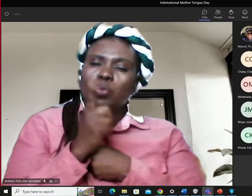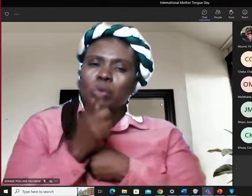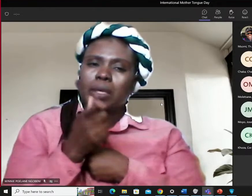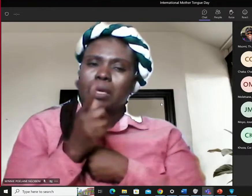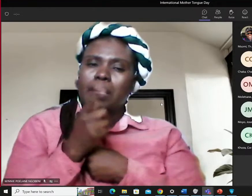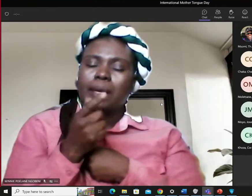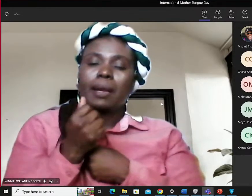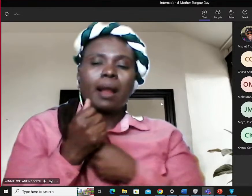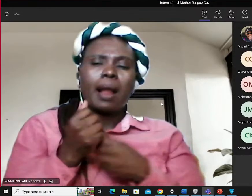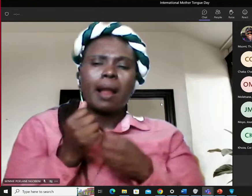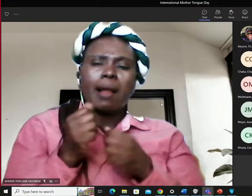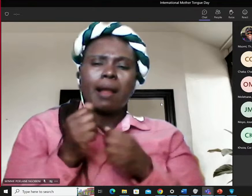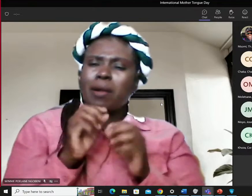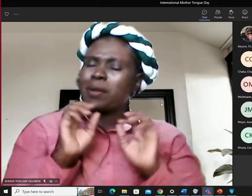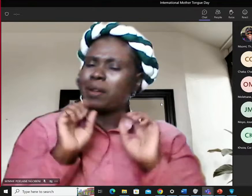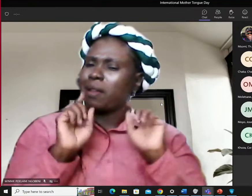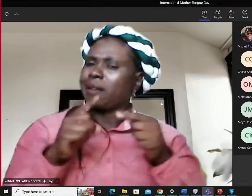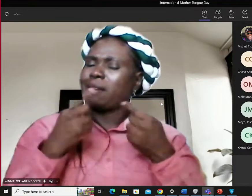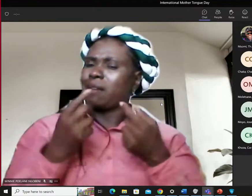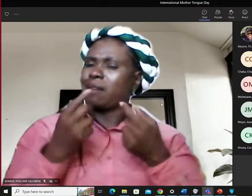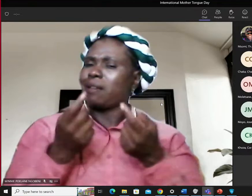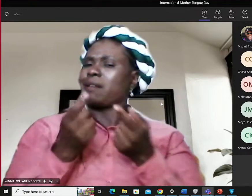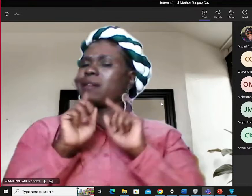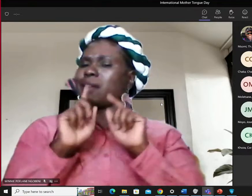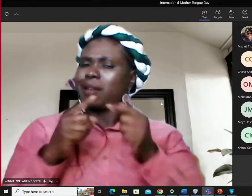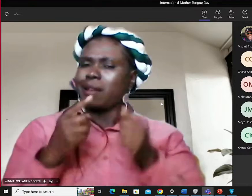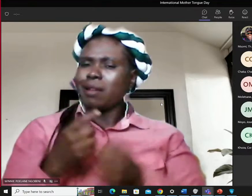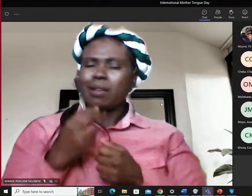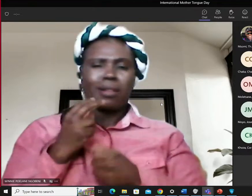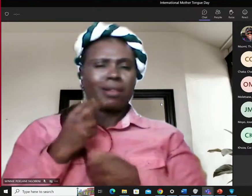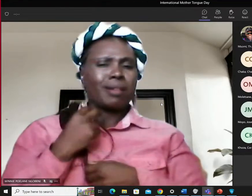They don't react in spoken language.